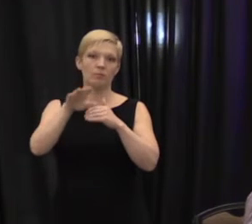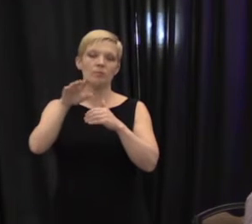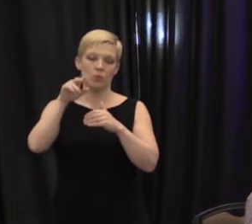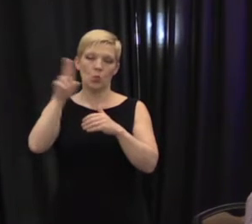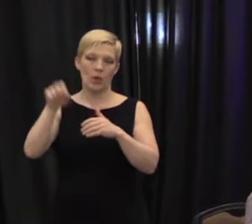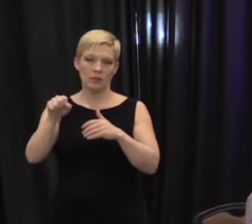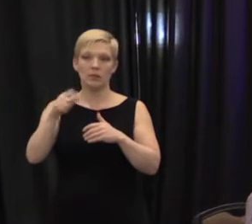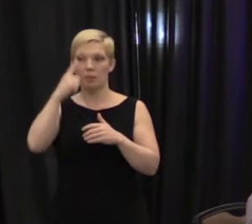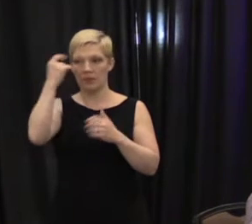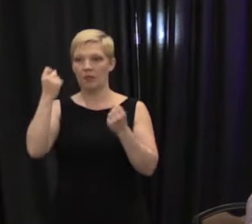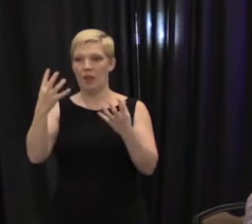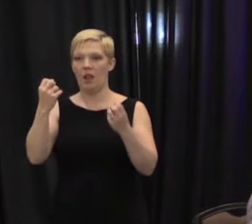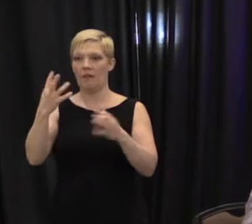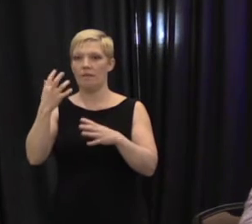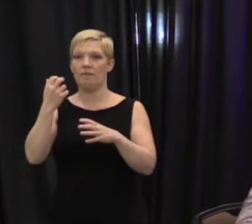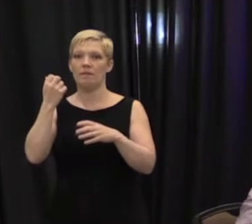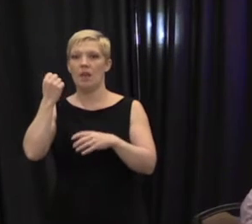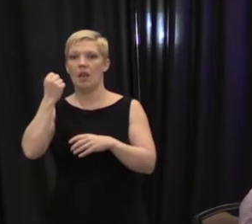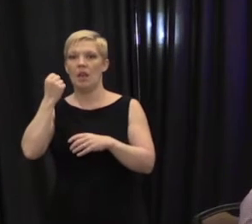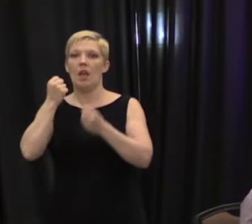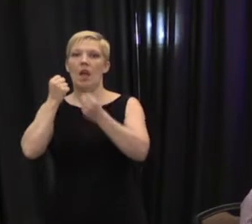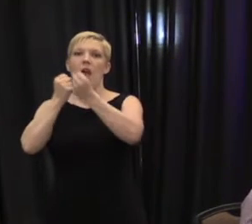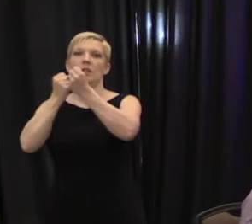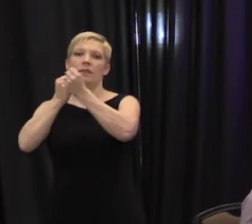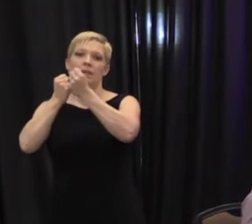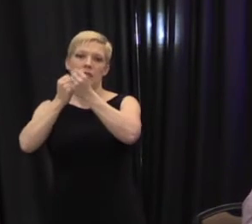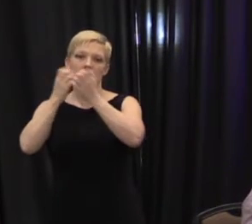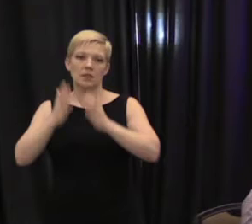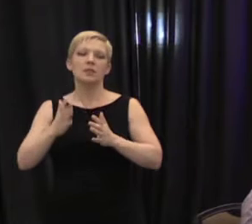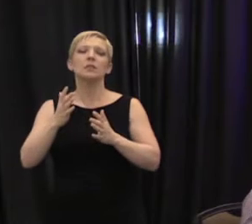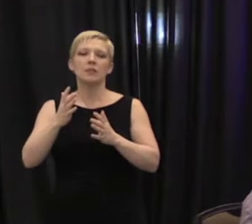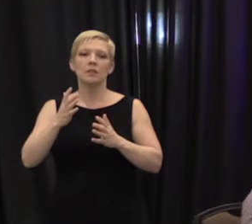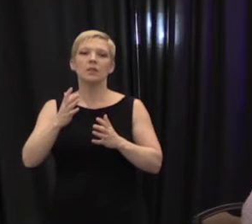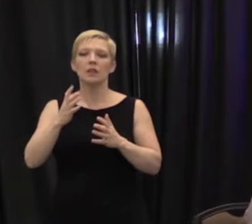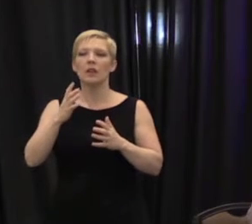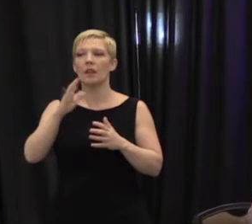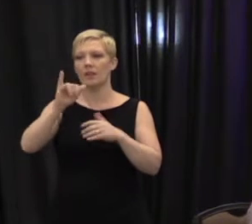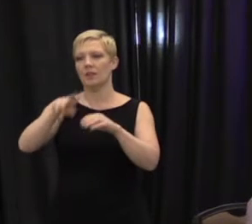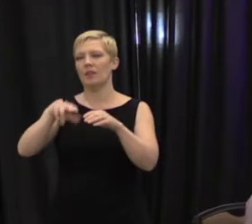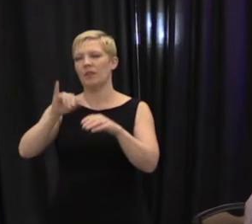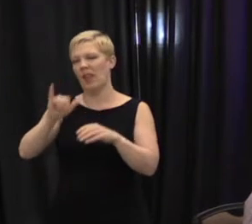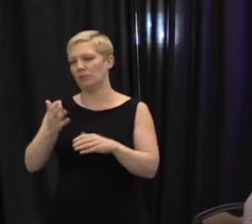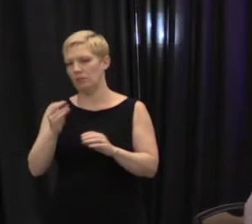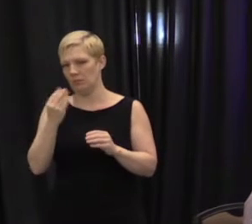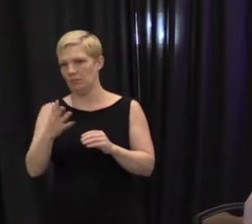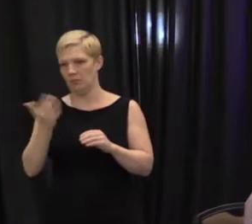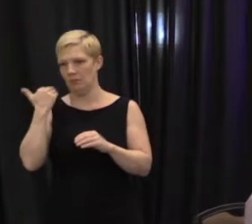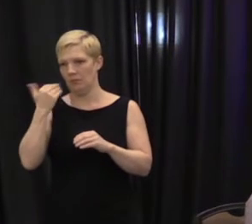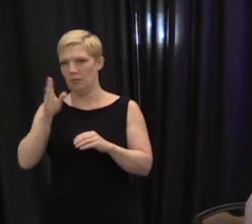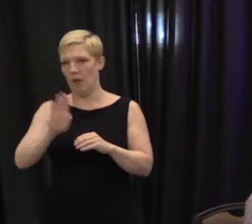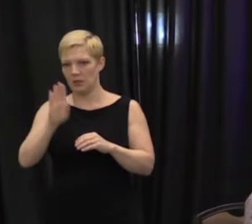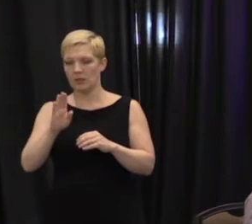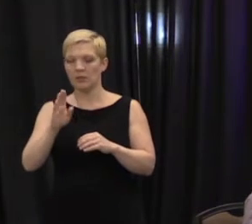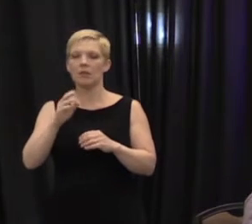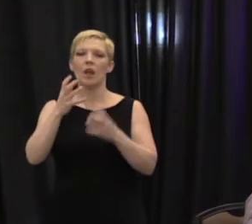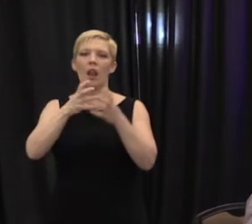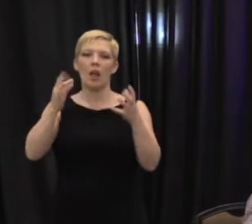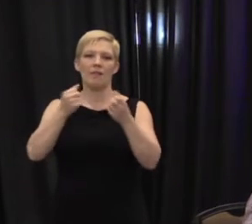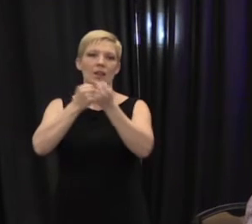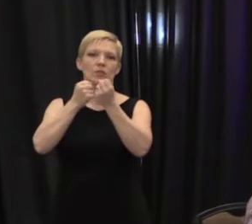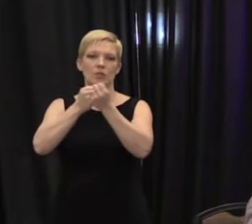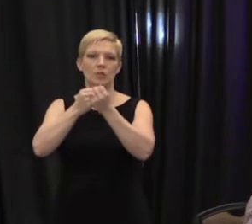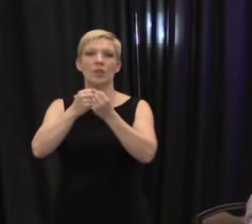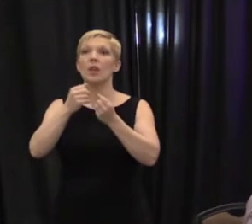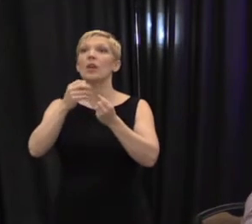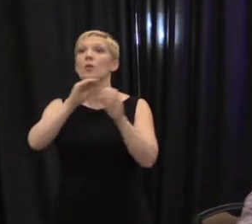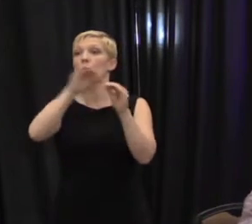a lot of activism, and that was supposed to be in Boston, the International AIDS Conference then. A lot of activism occurred, and it was pushed out of Boston and